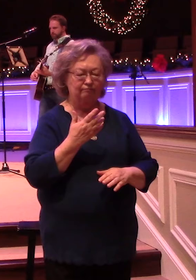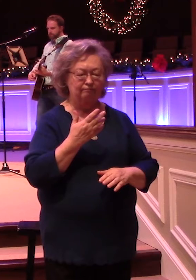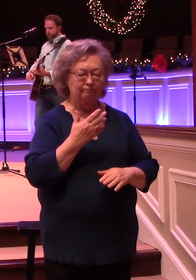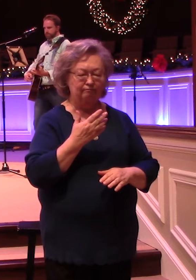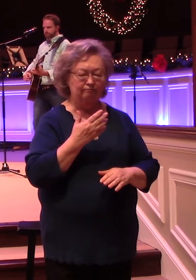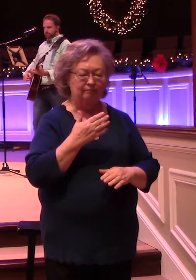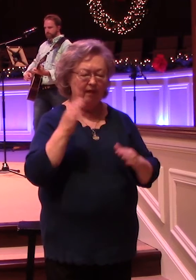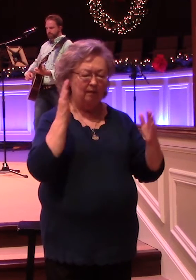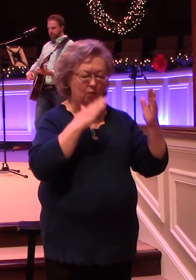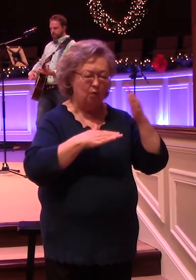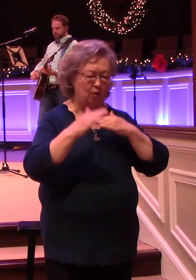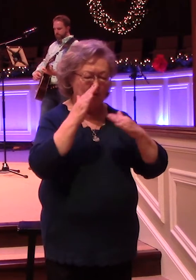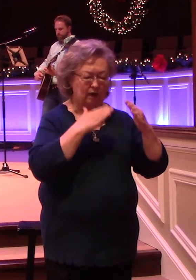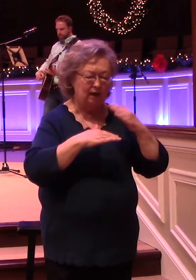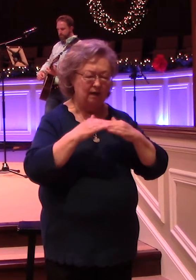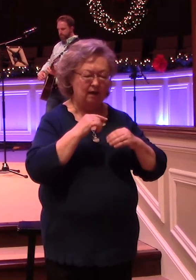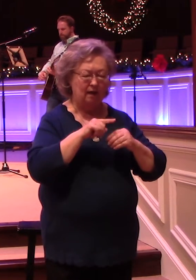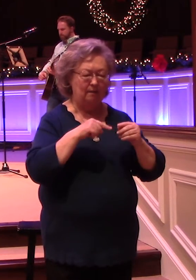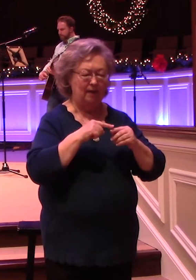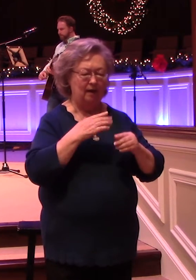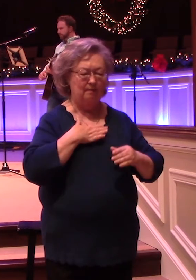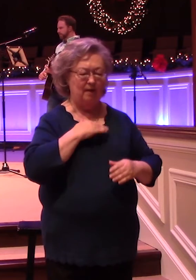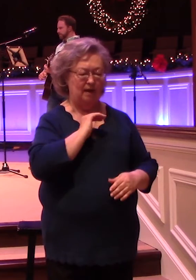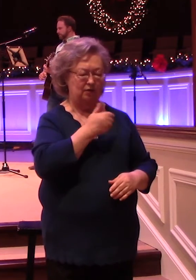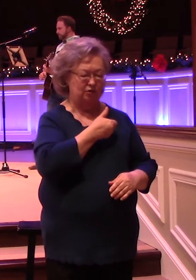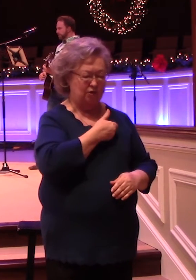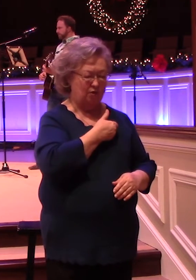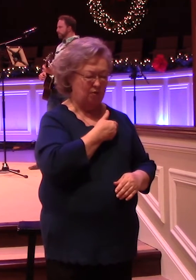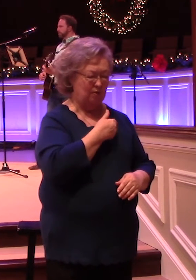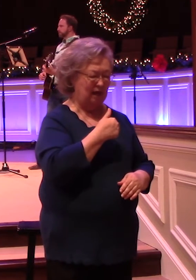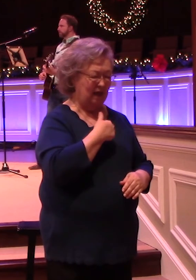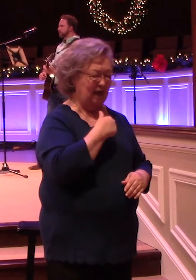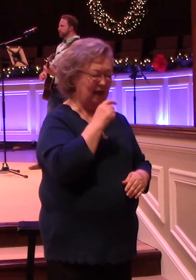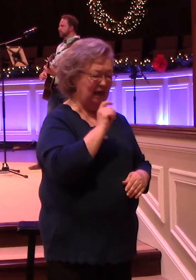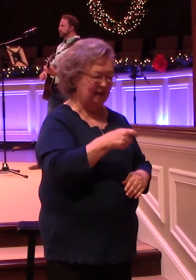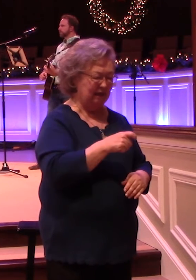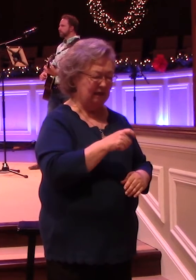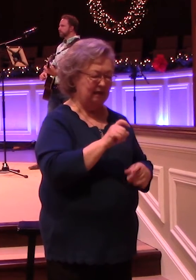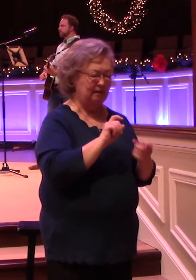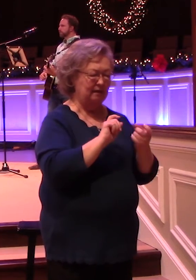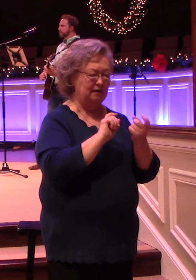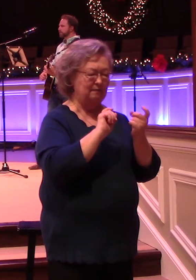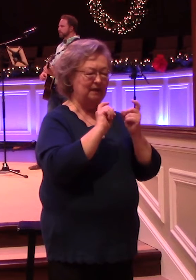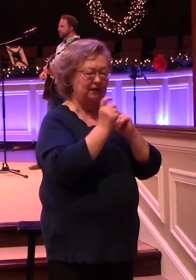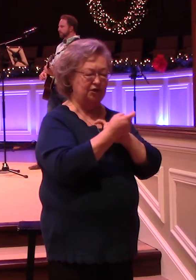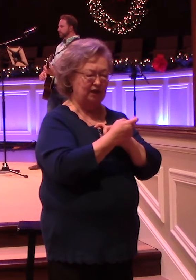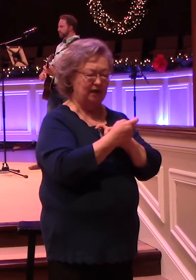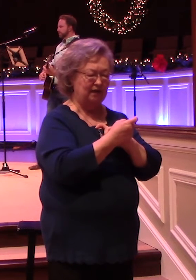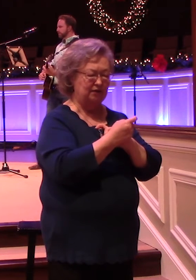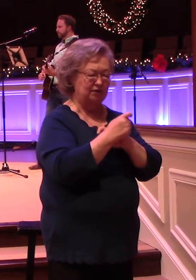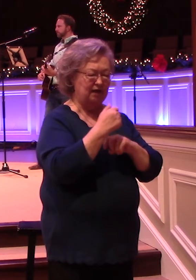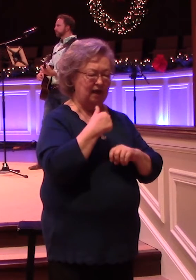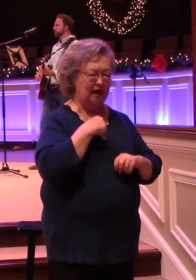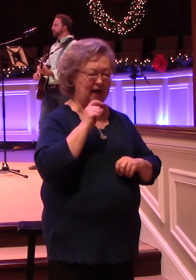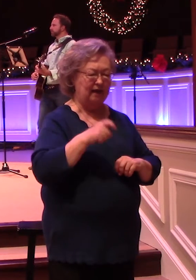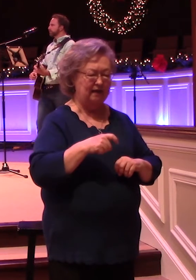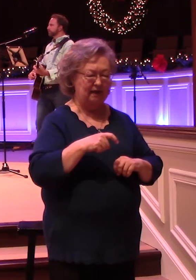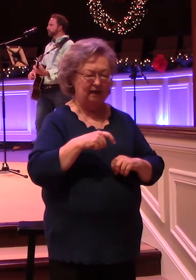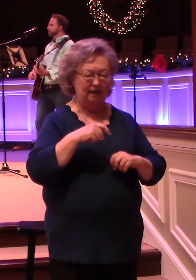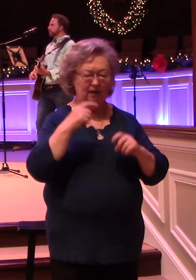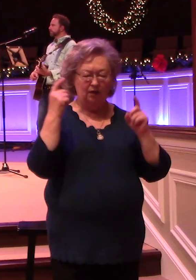And I need to be changed. When you have a collision with Jesus and His love, everything changes.